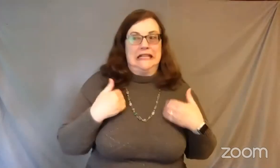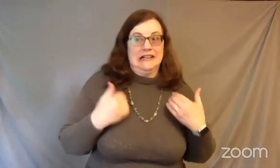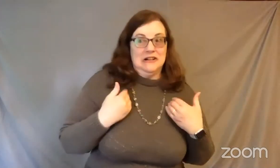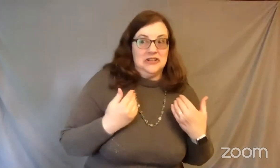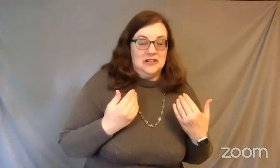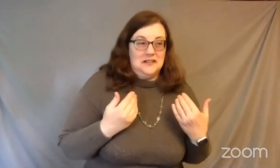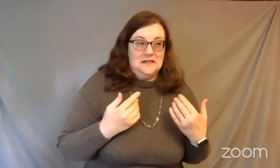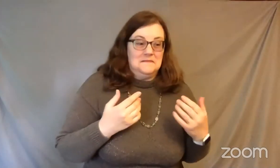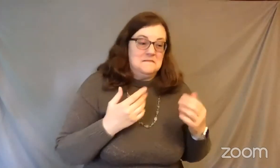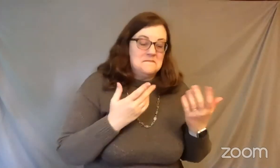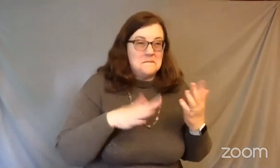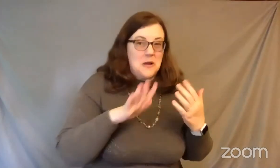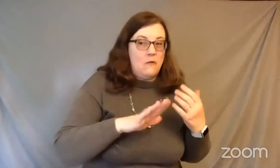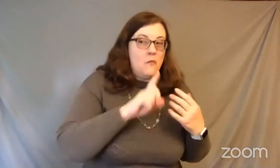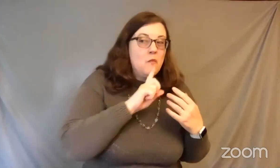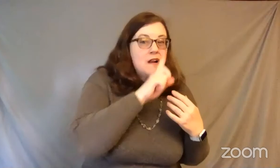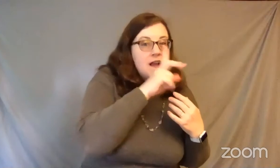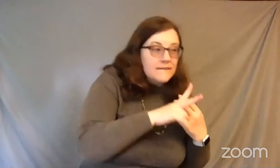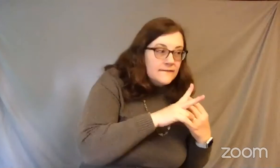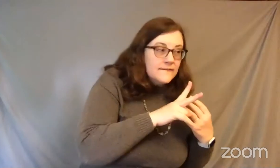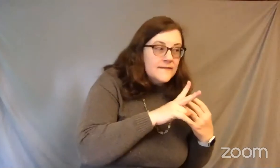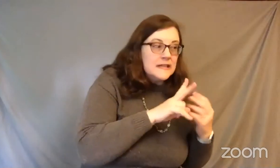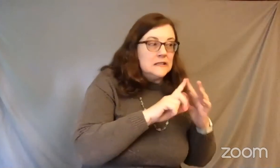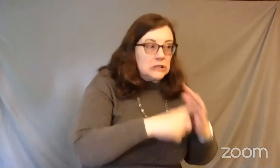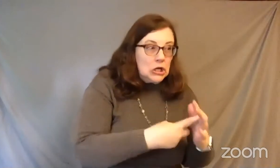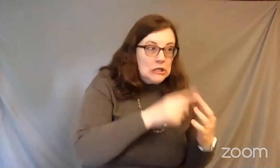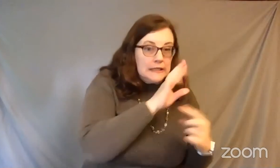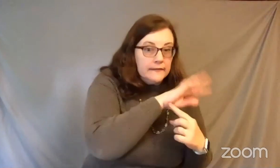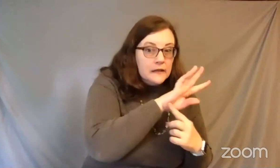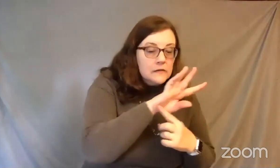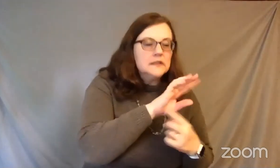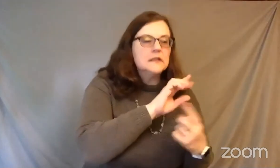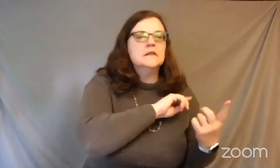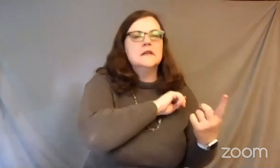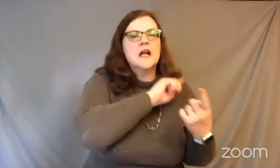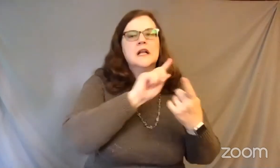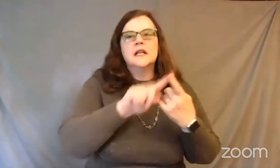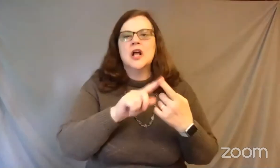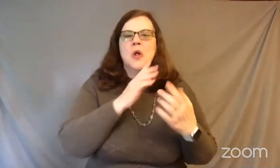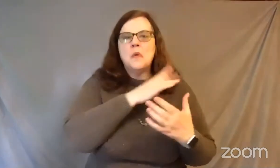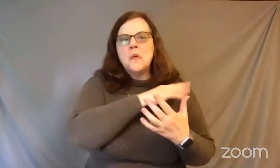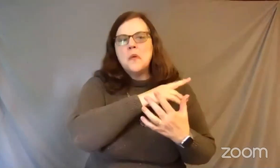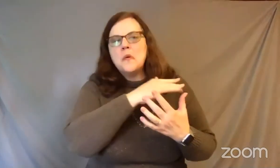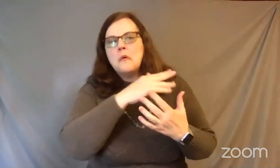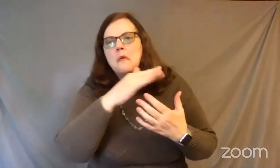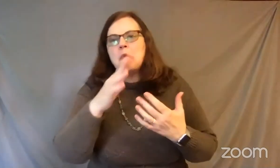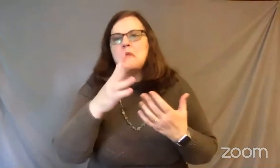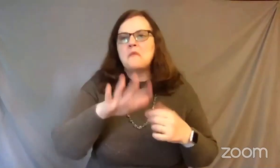They're of similar ages. They were of a younger age. We started filming around 1.5.